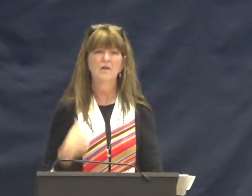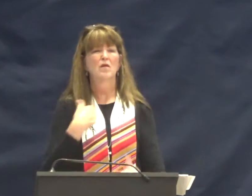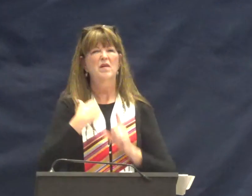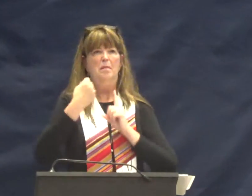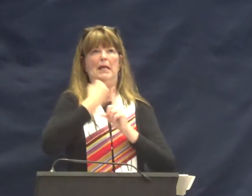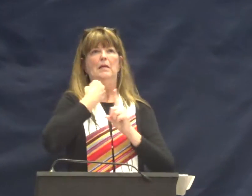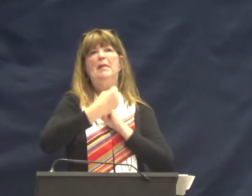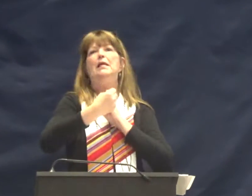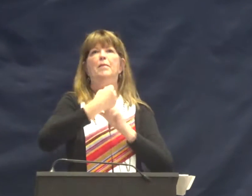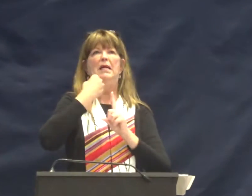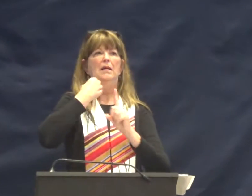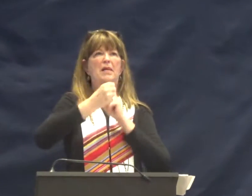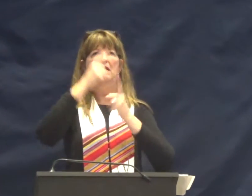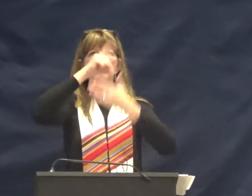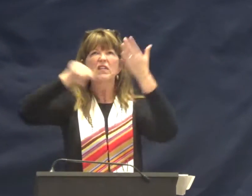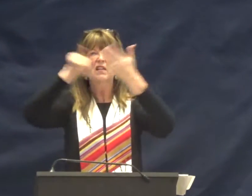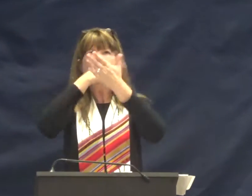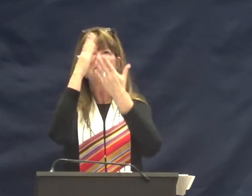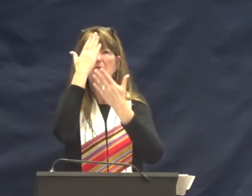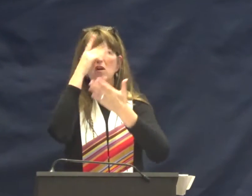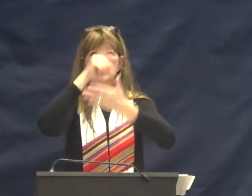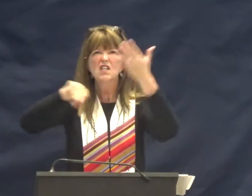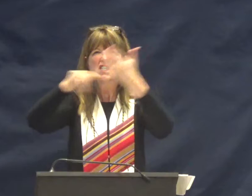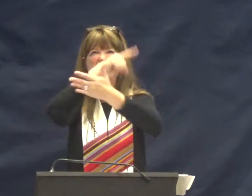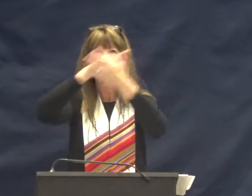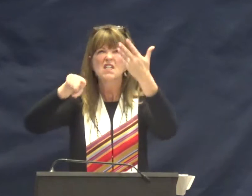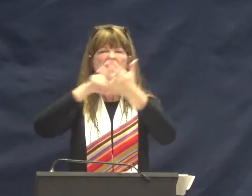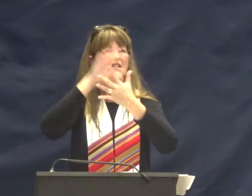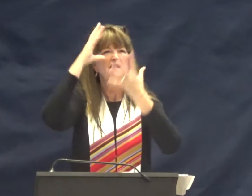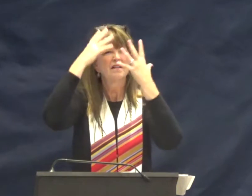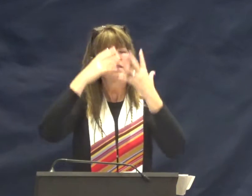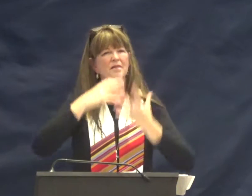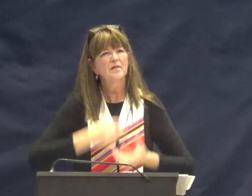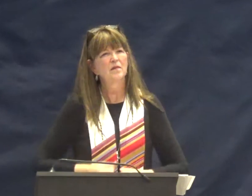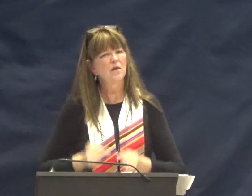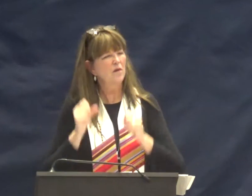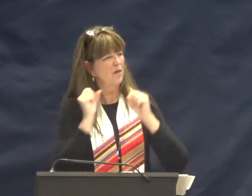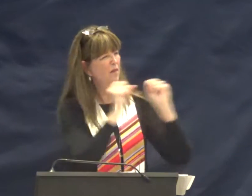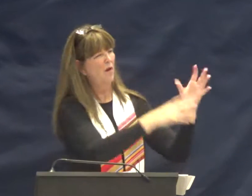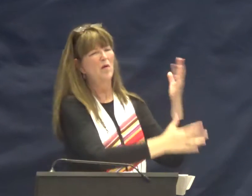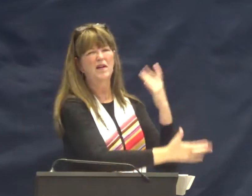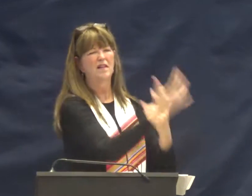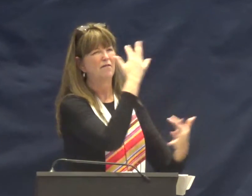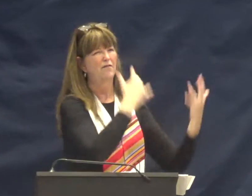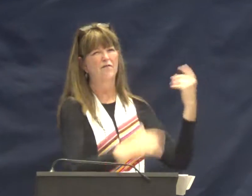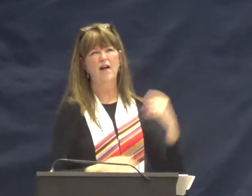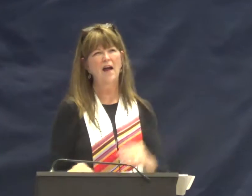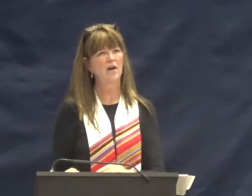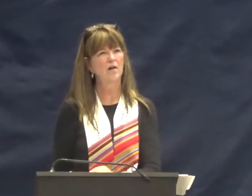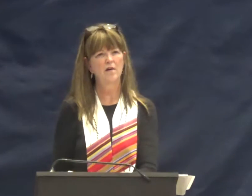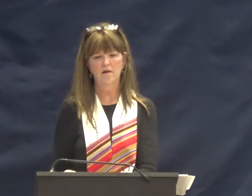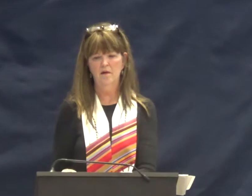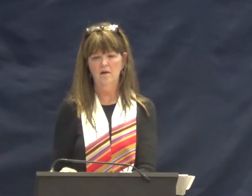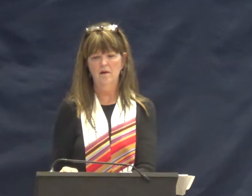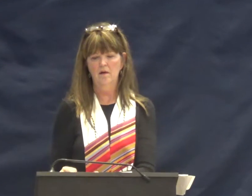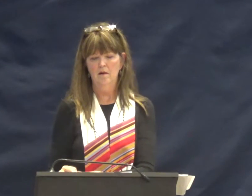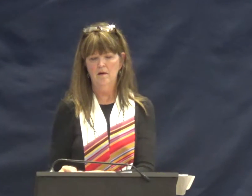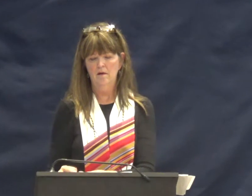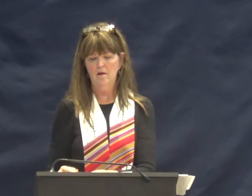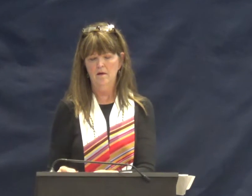we want to be better, we want to be prettier. Sometimes we criticize ourselves and beat ourselves up, and we look into the mirror